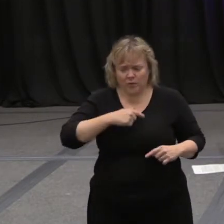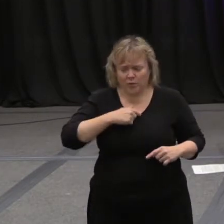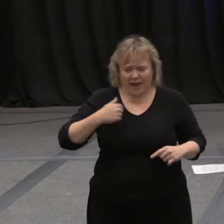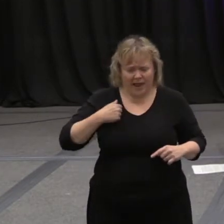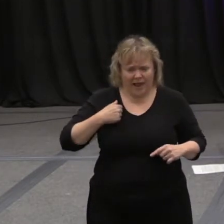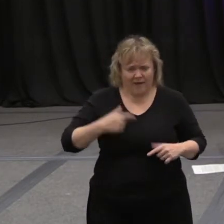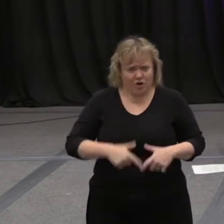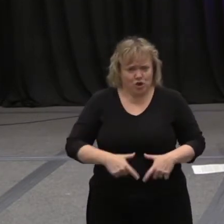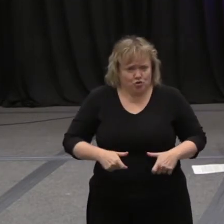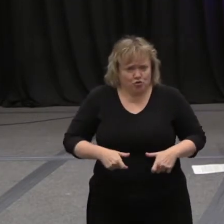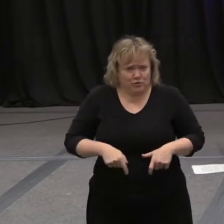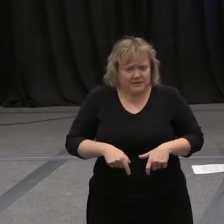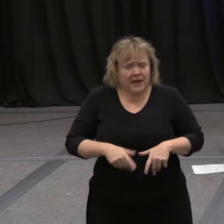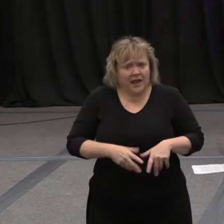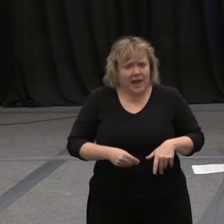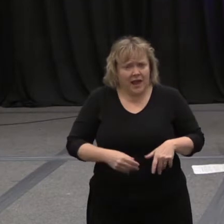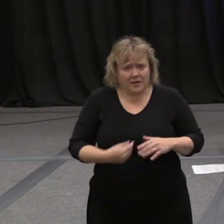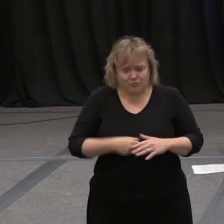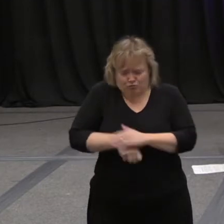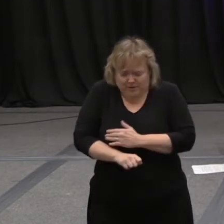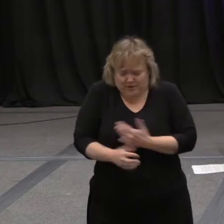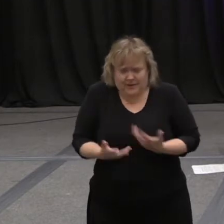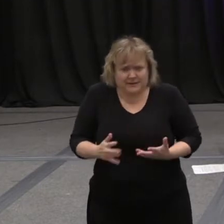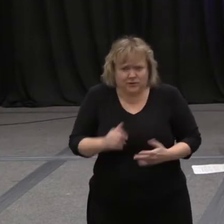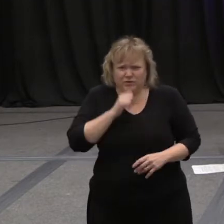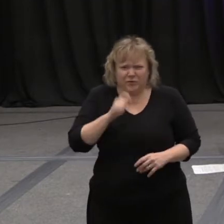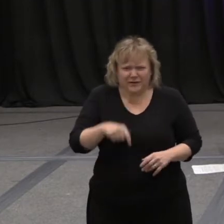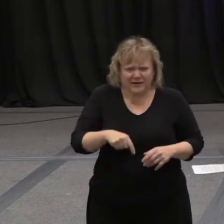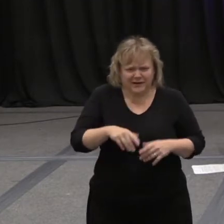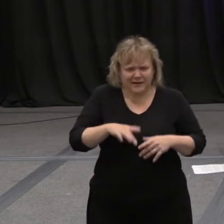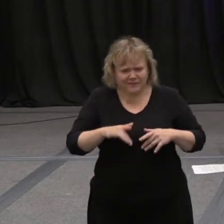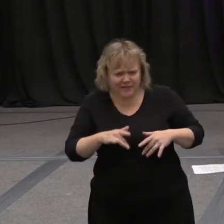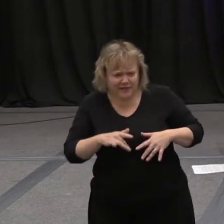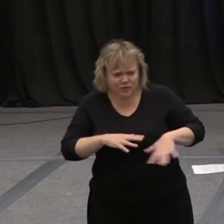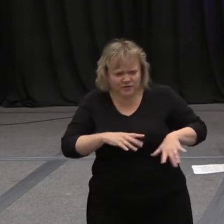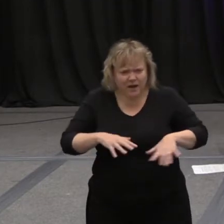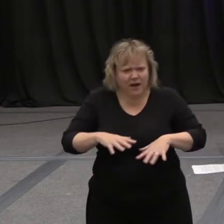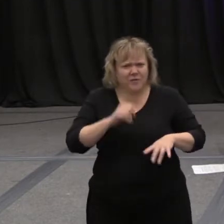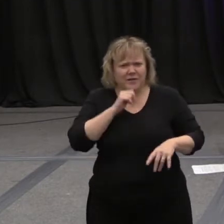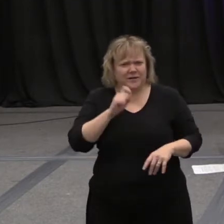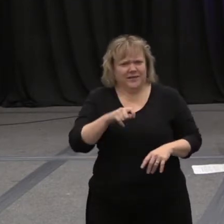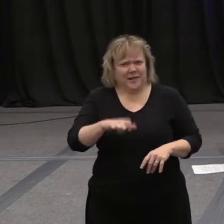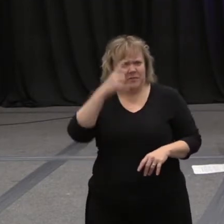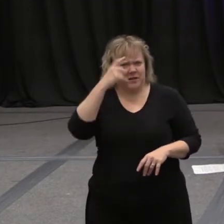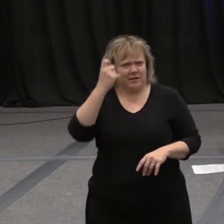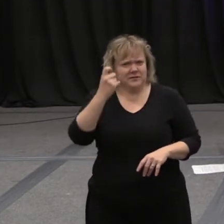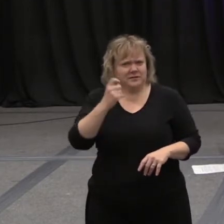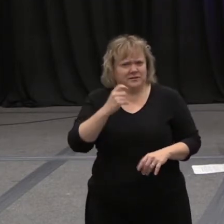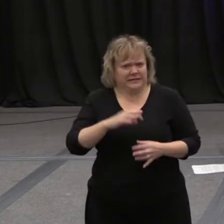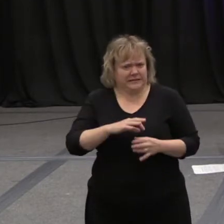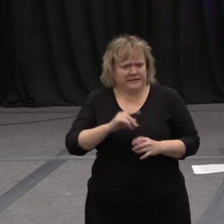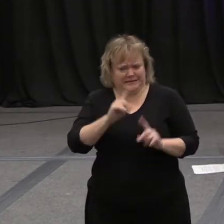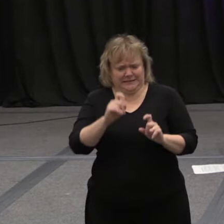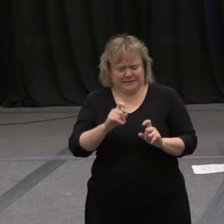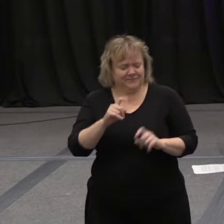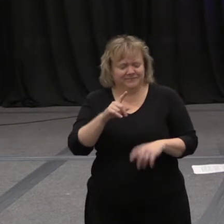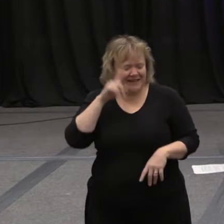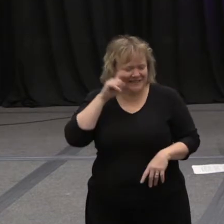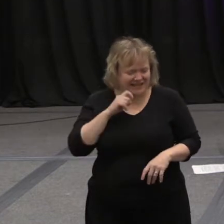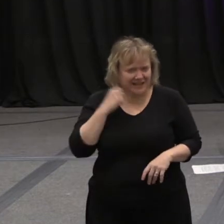birth canal. We wouldn't need a clitoris and all those parts in the brain that are so yummy when you get petted. But we do.